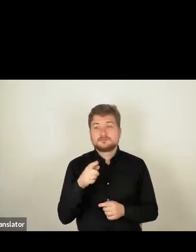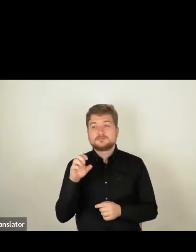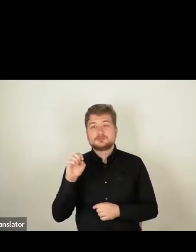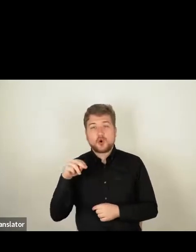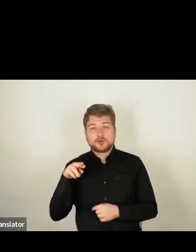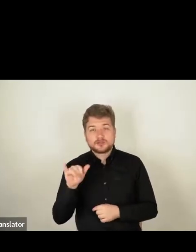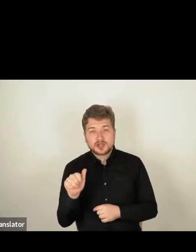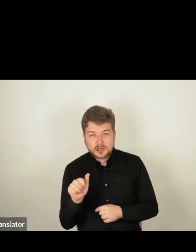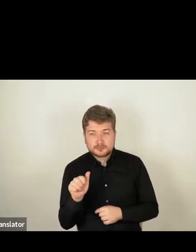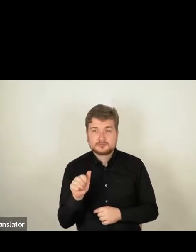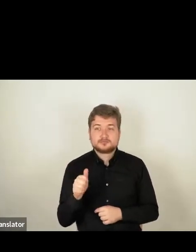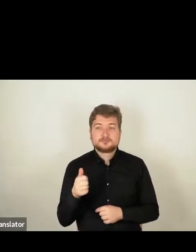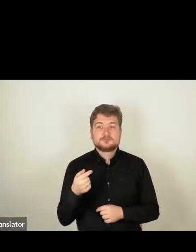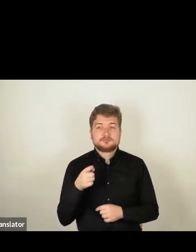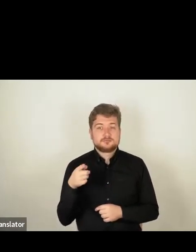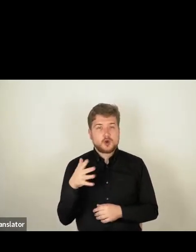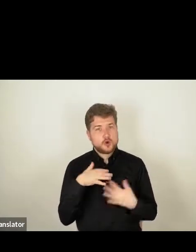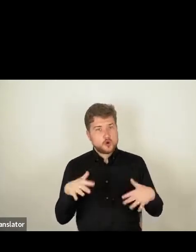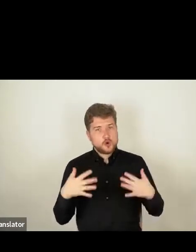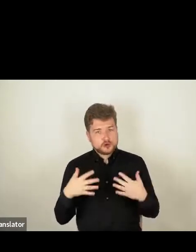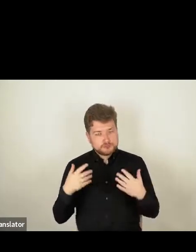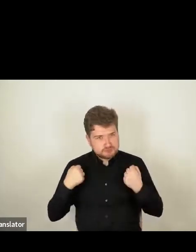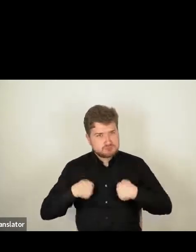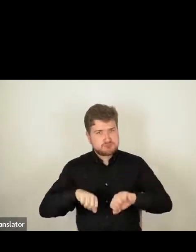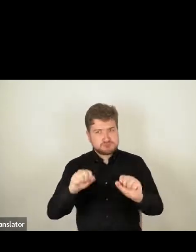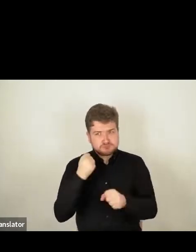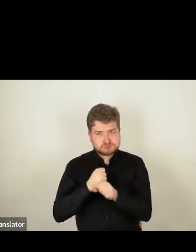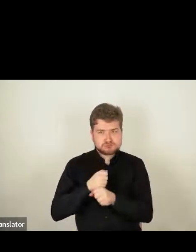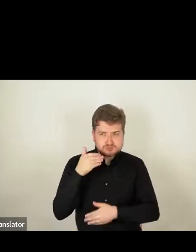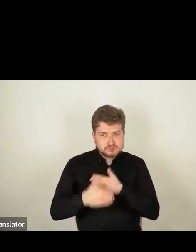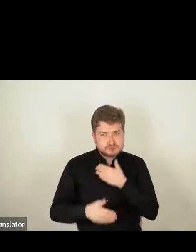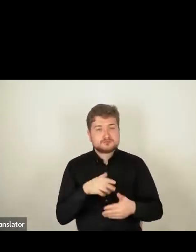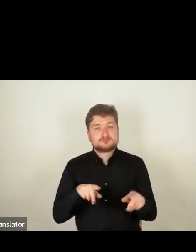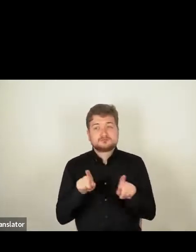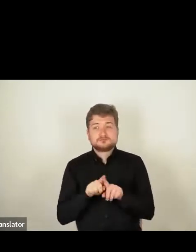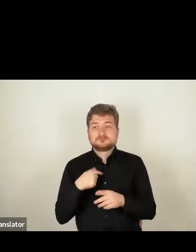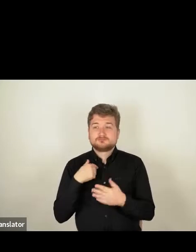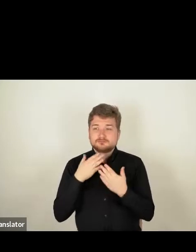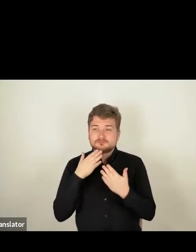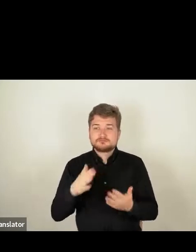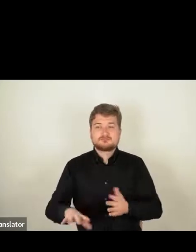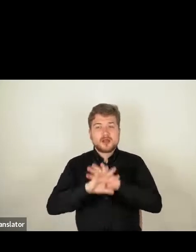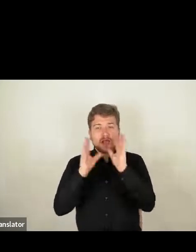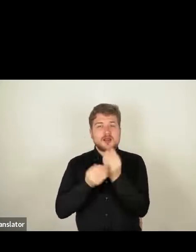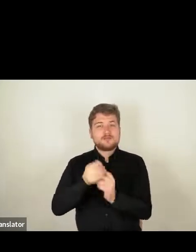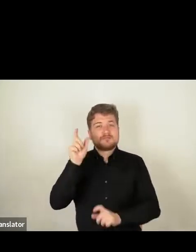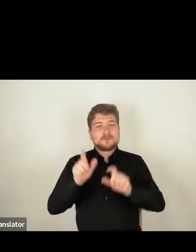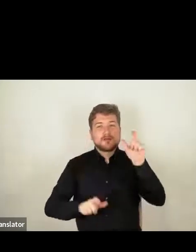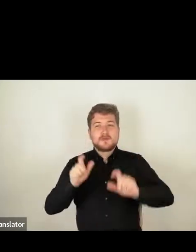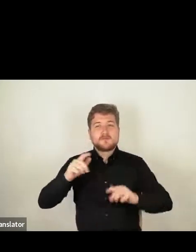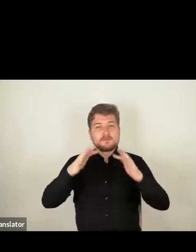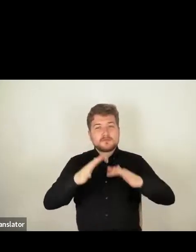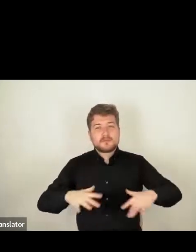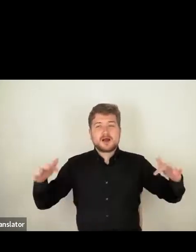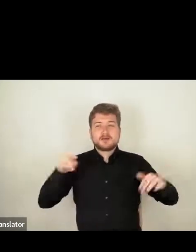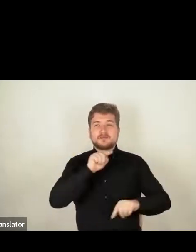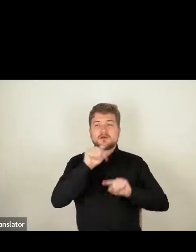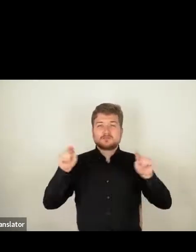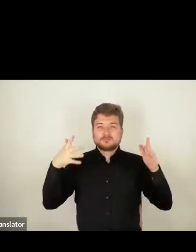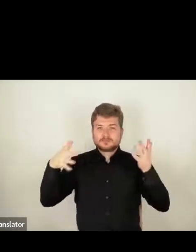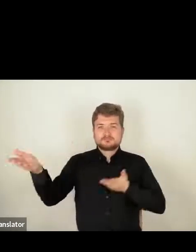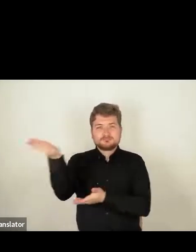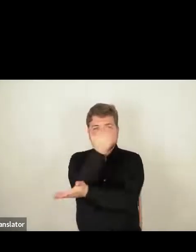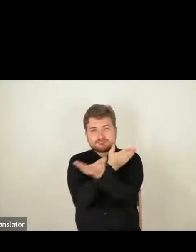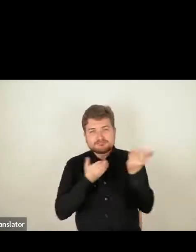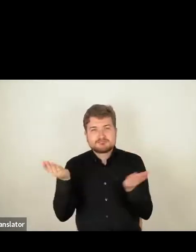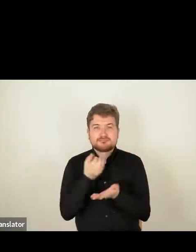lot. I also would like to thank all the parliaments that responded to our survey, providing concrete facts that we could base our